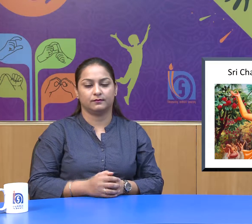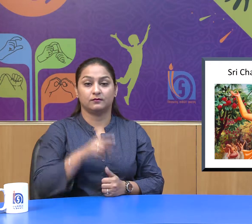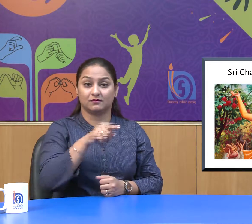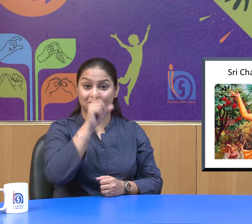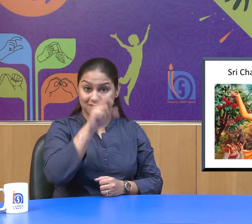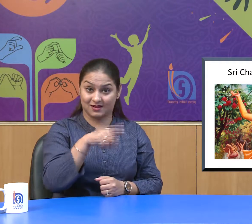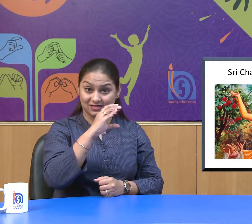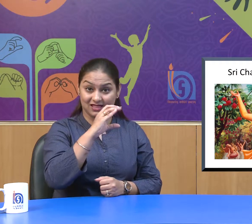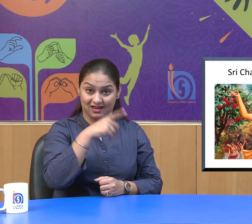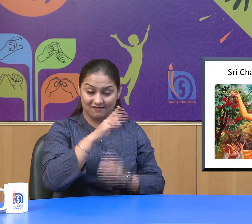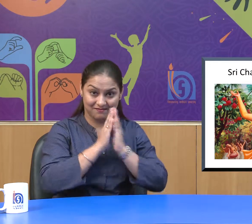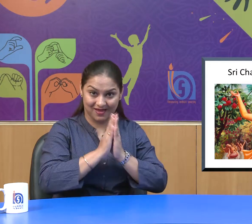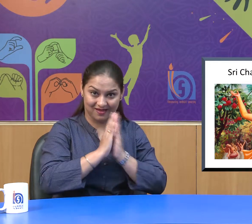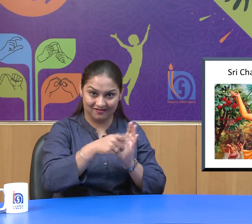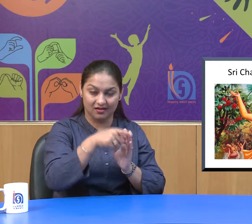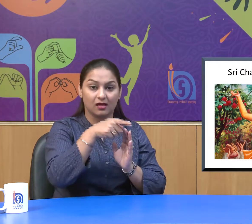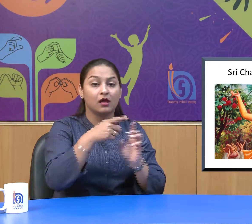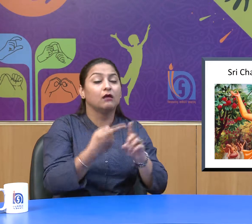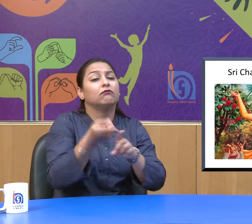Chaitanya was a saint from Bengal.